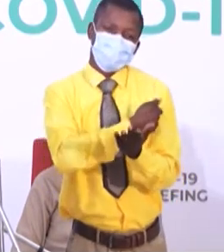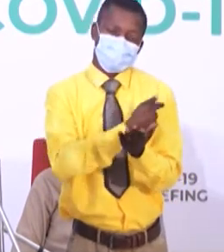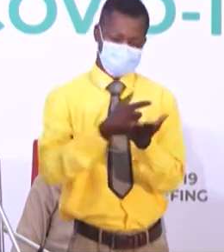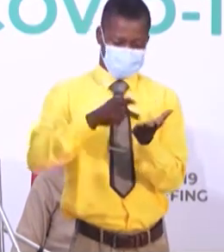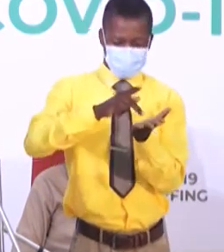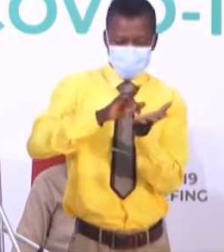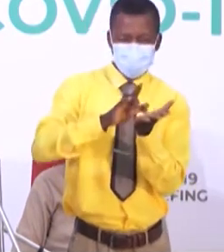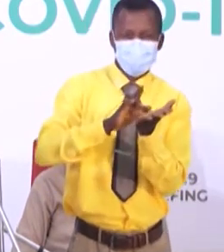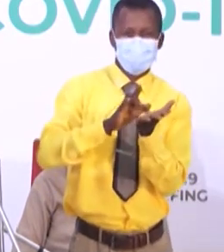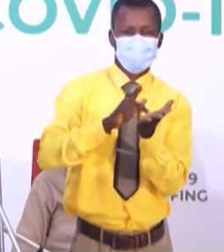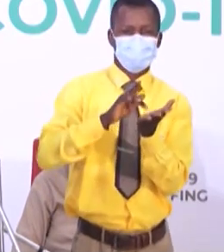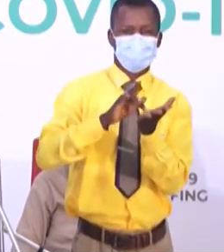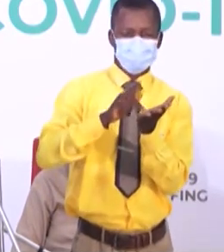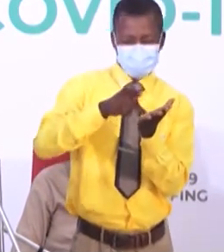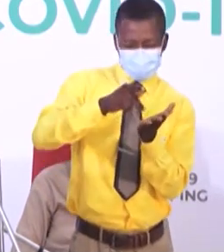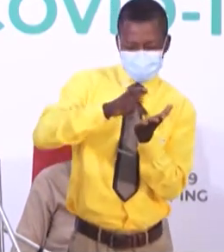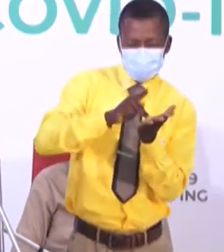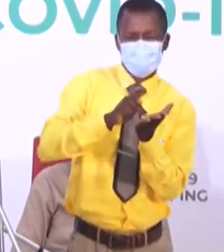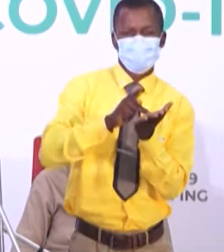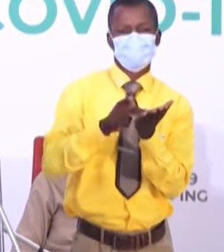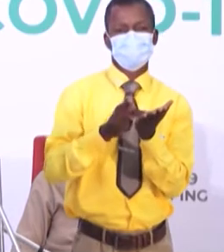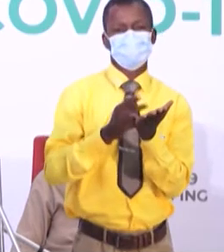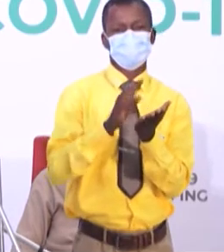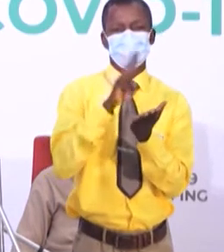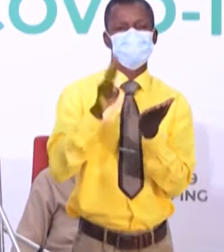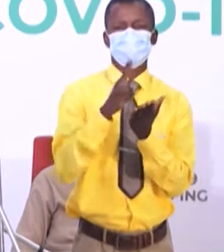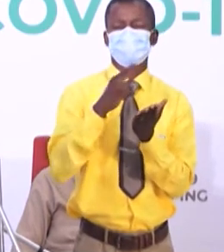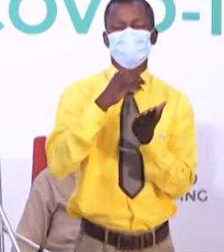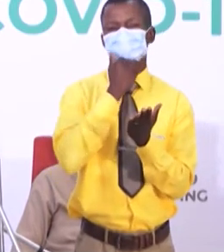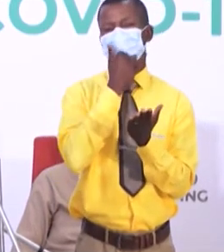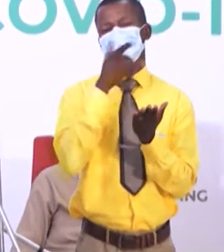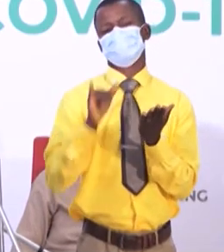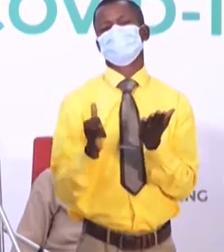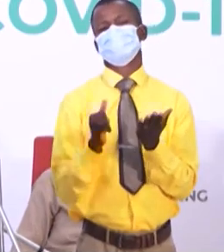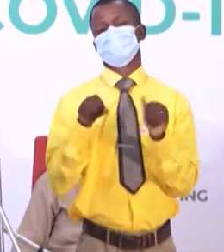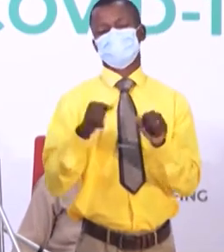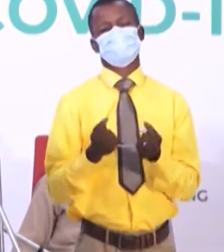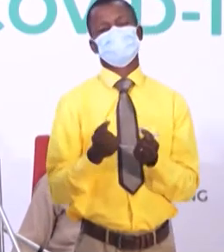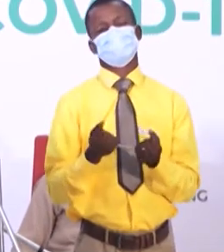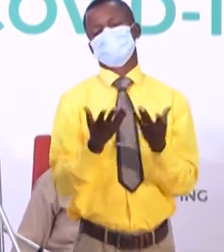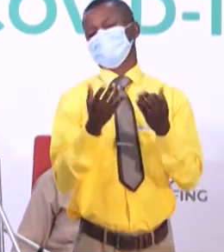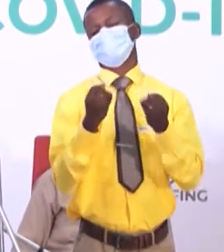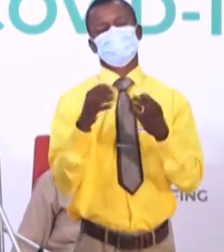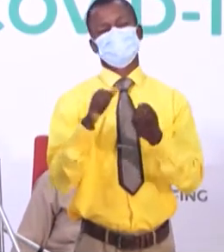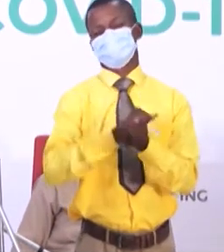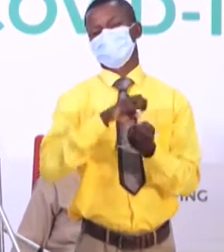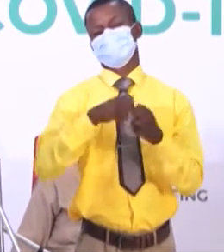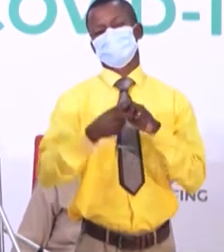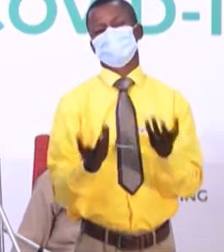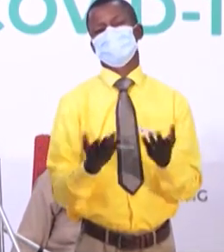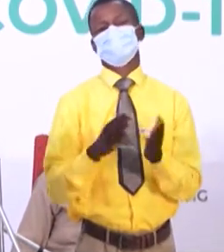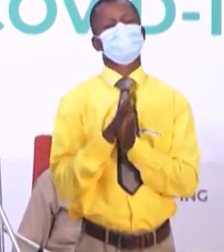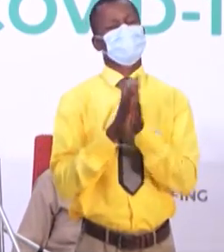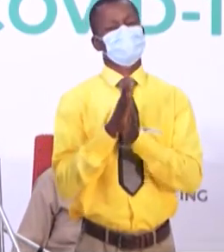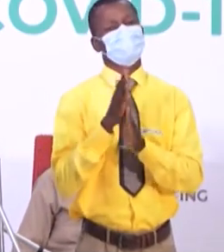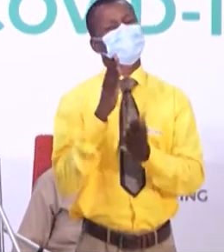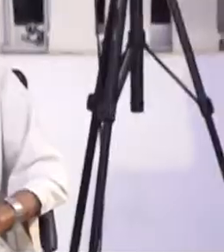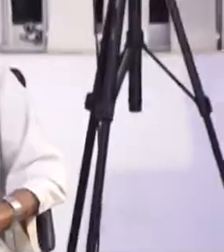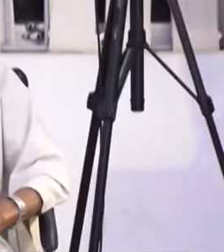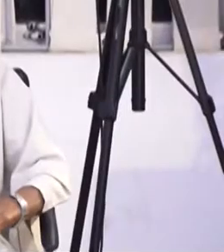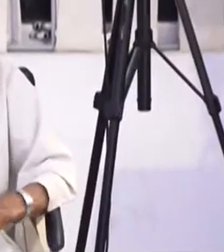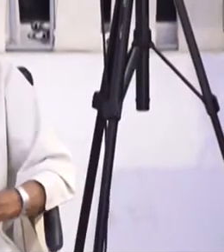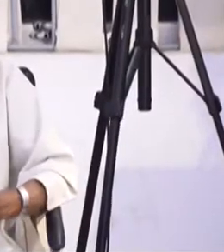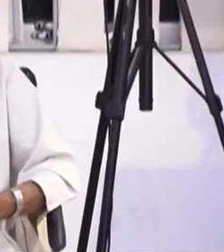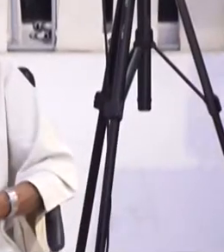serious hazard. So please desist from this wanton destruction and looting.